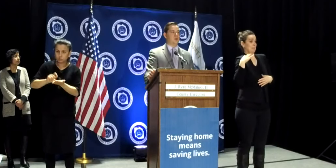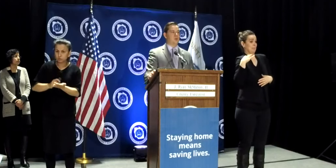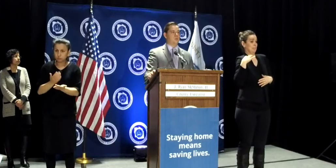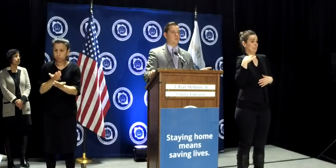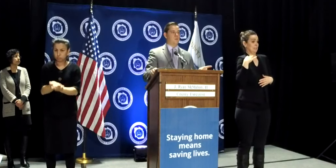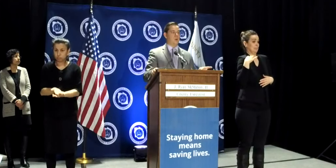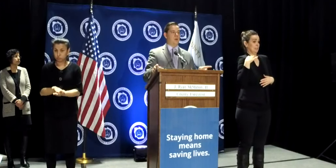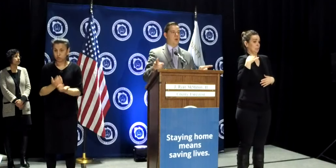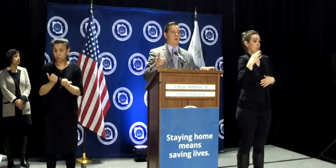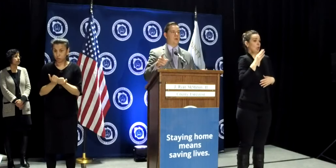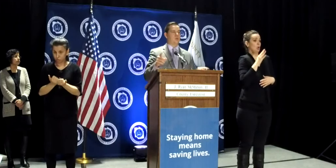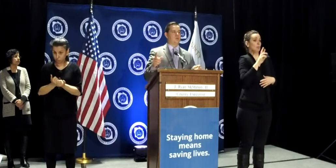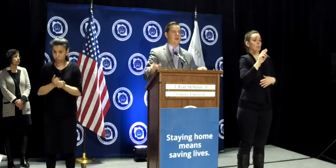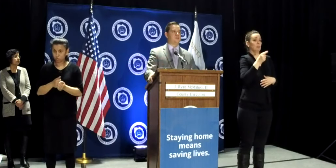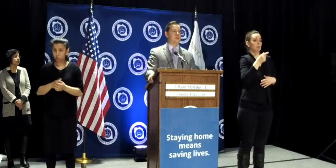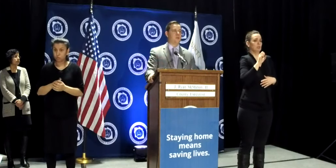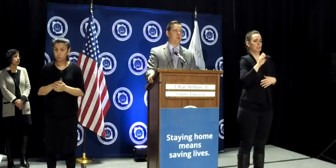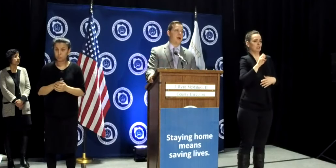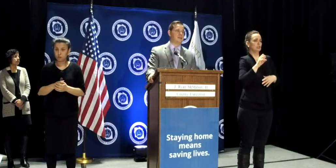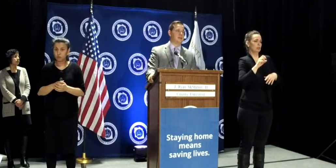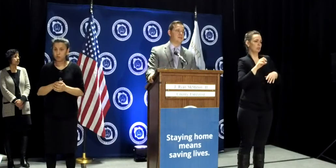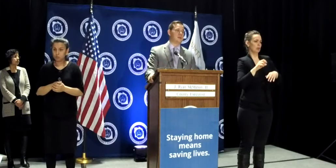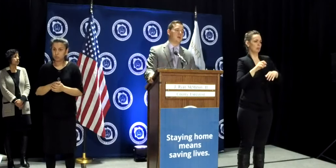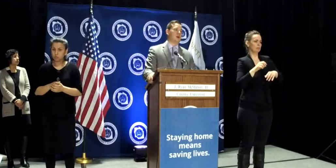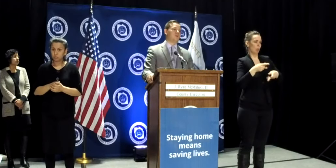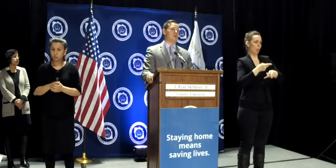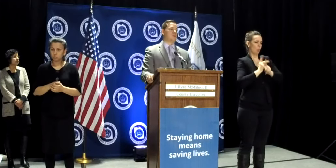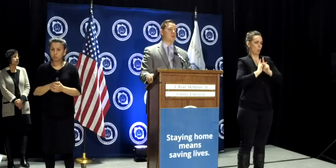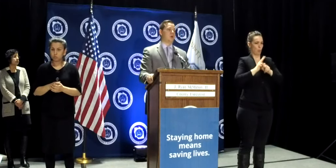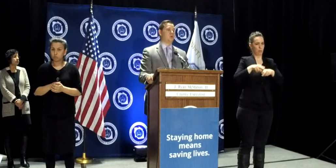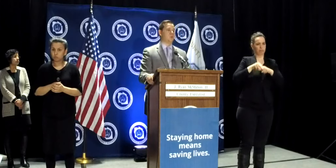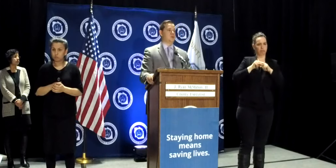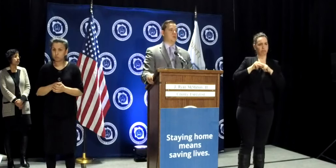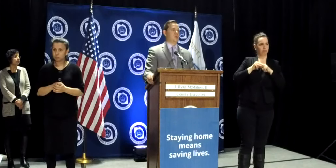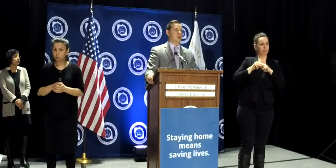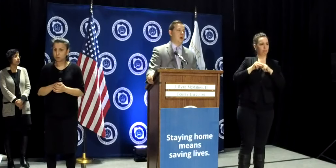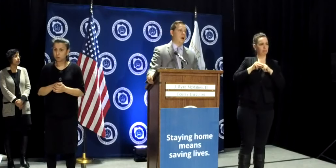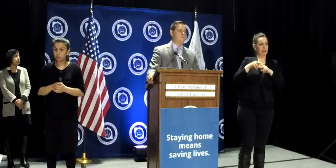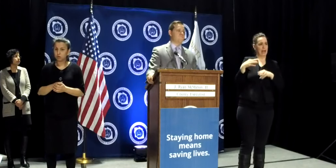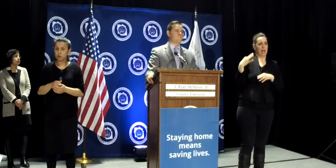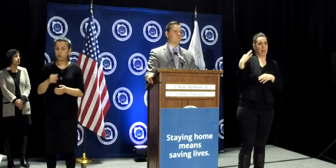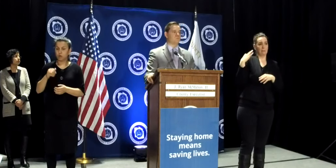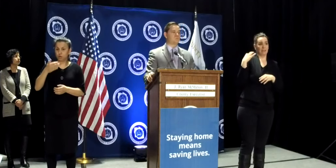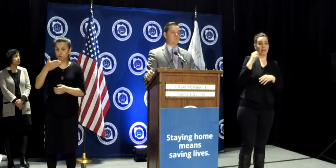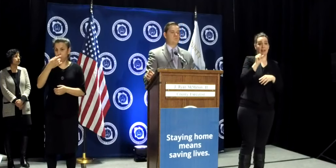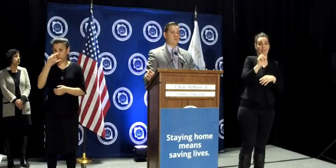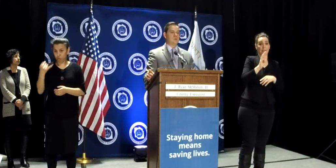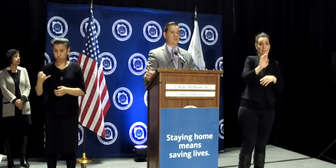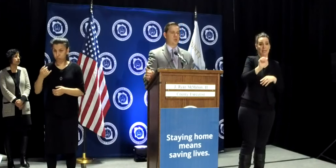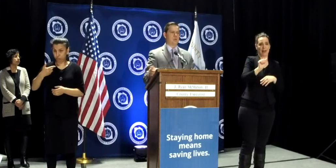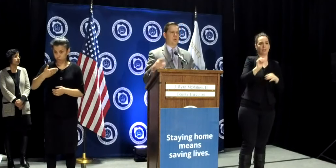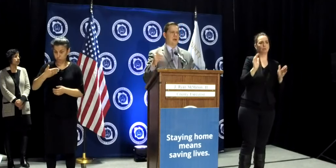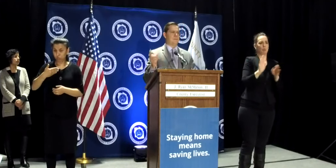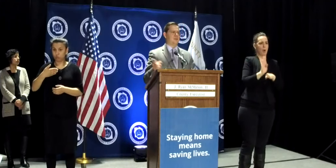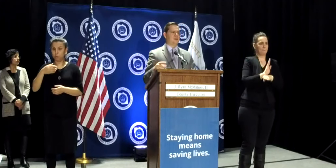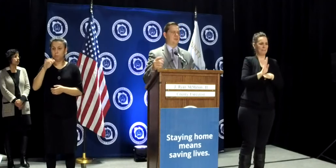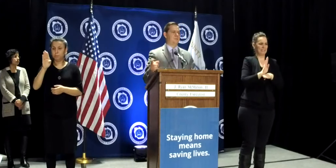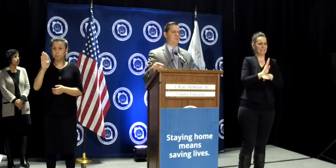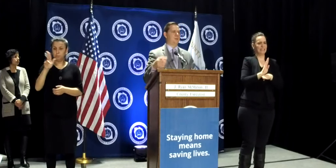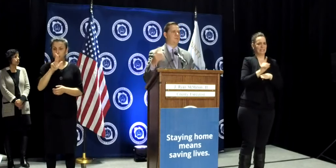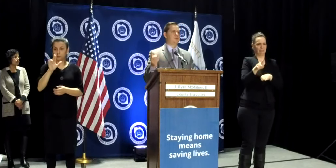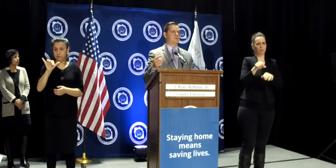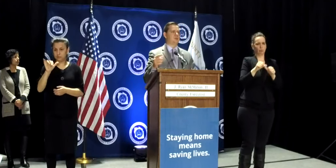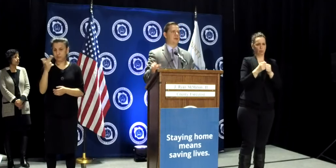bridge loan while they go through the SBA process for those loans, which is a good program. I think